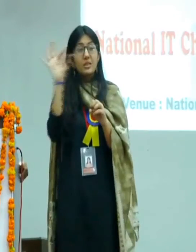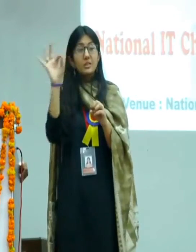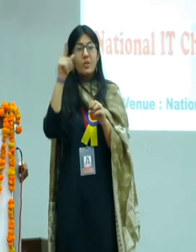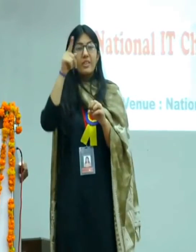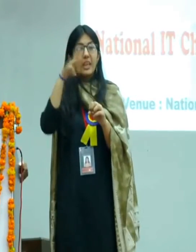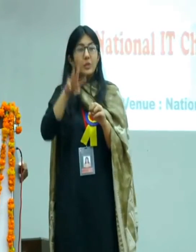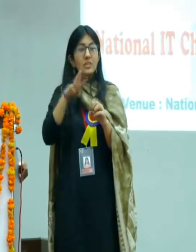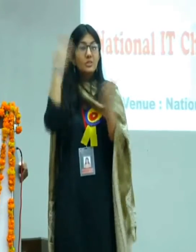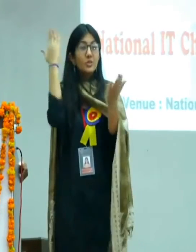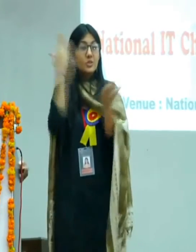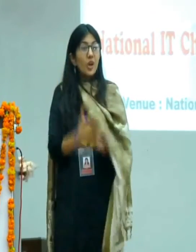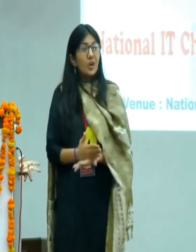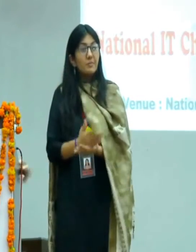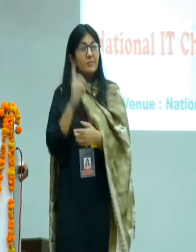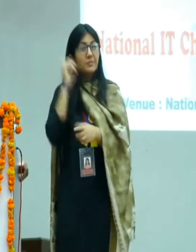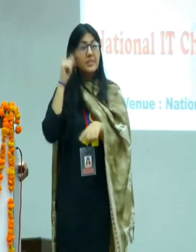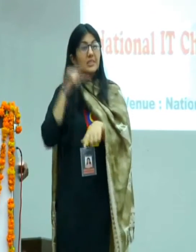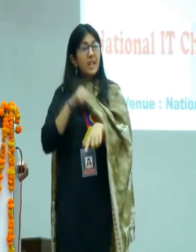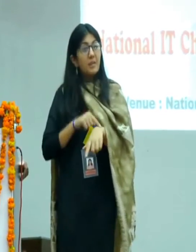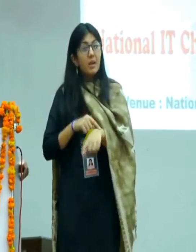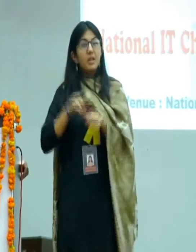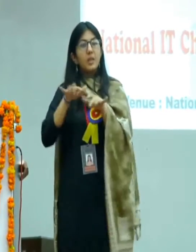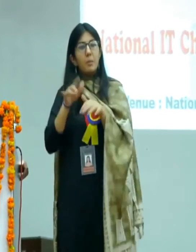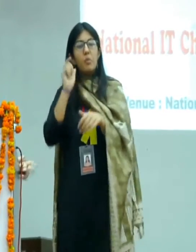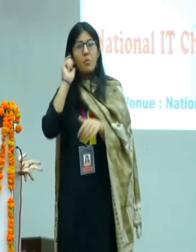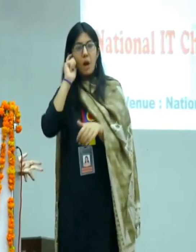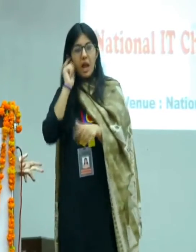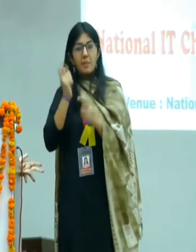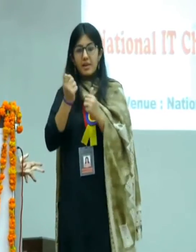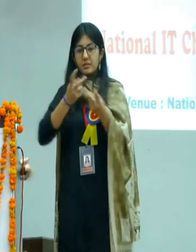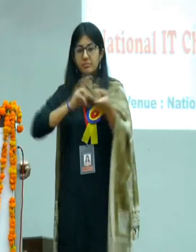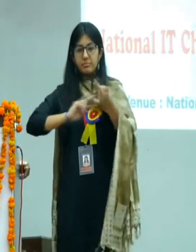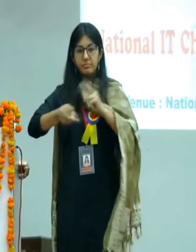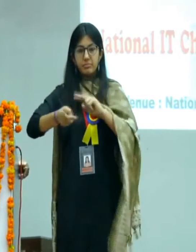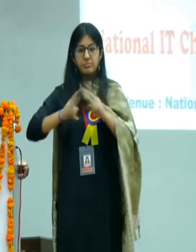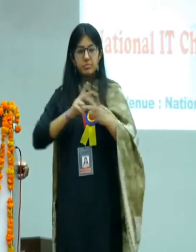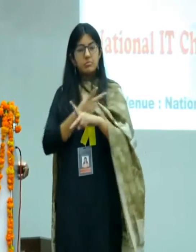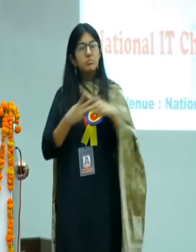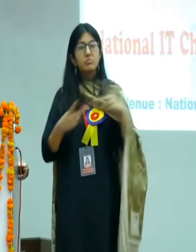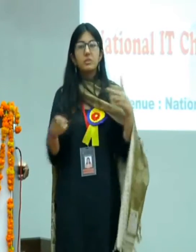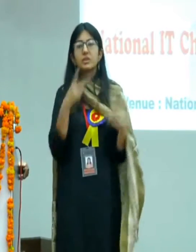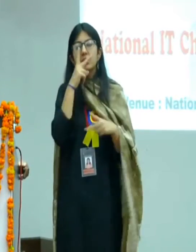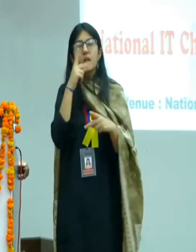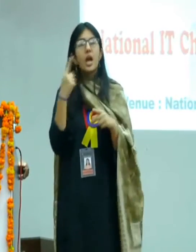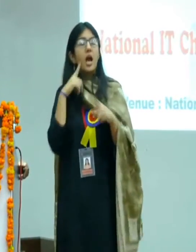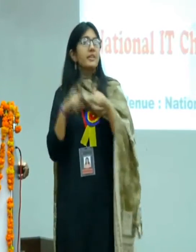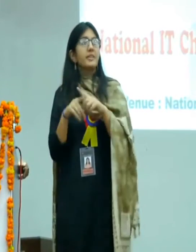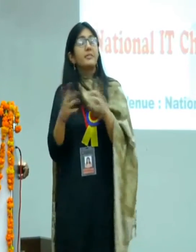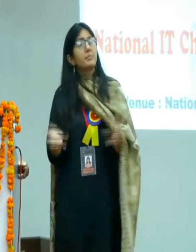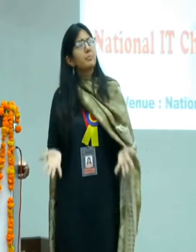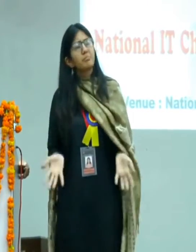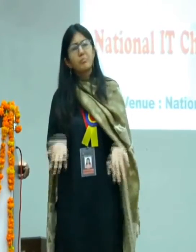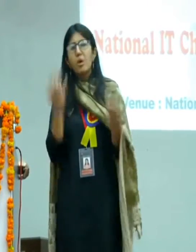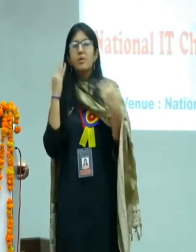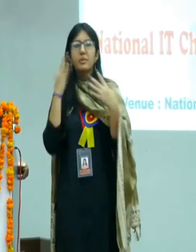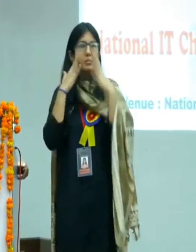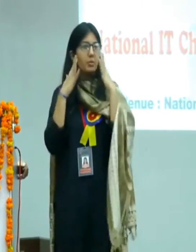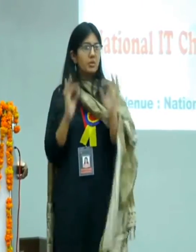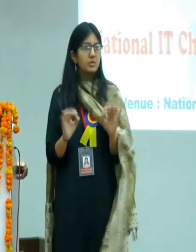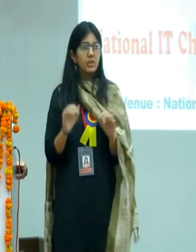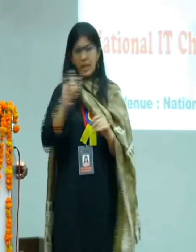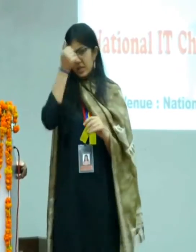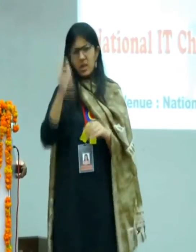by our computer or mobile. And in that sense, IT awareness is more important. So not only